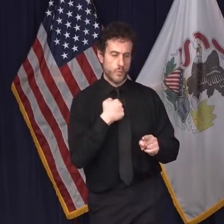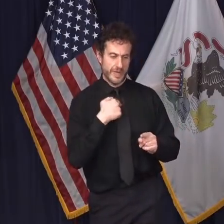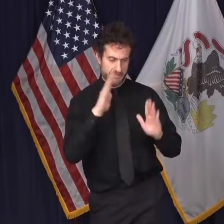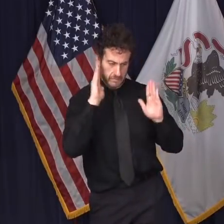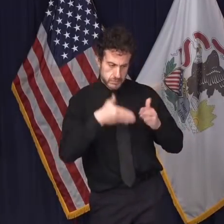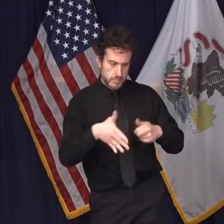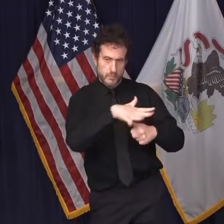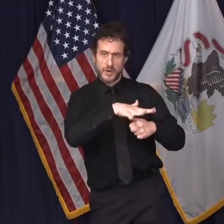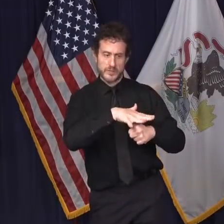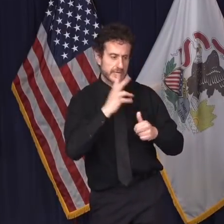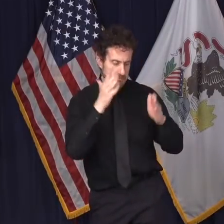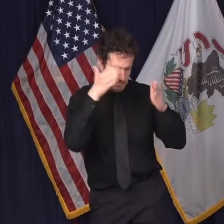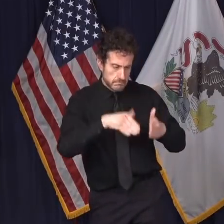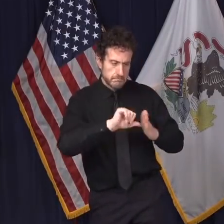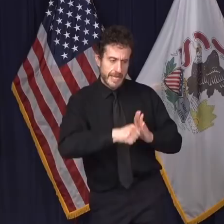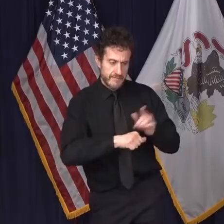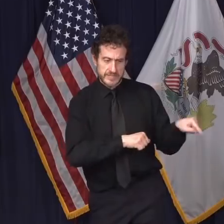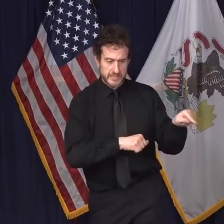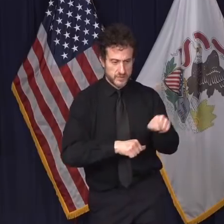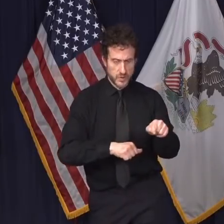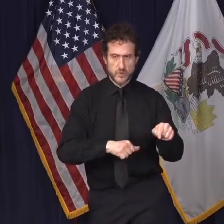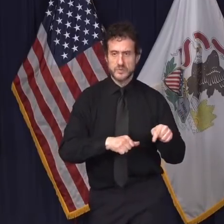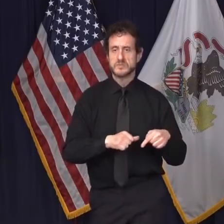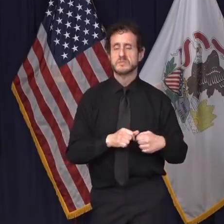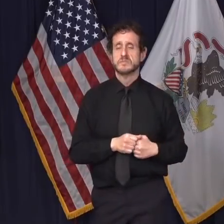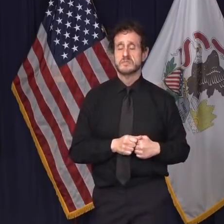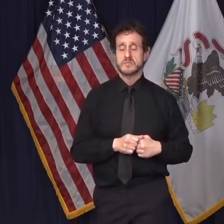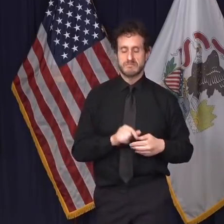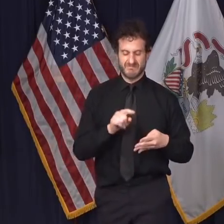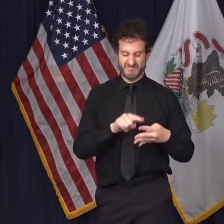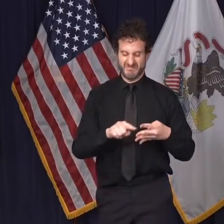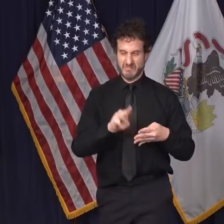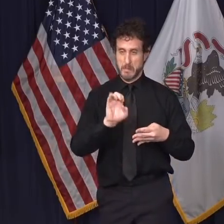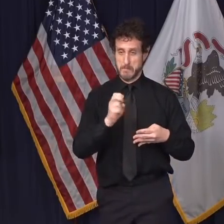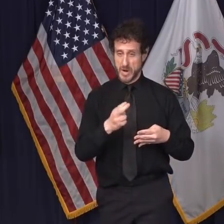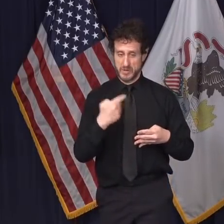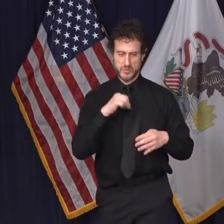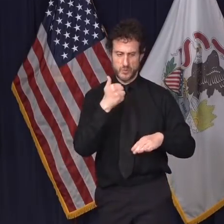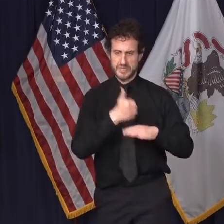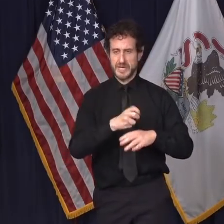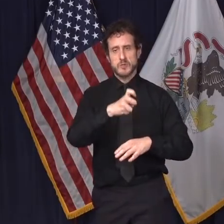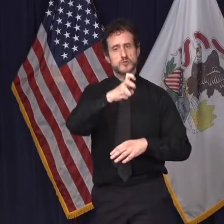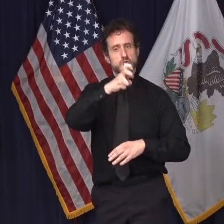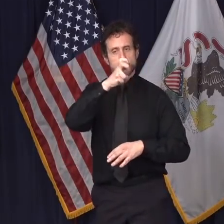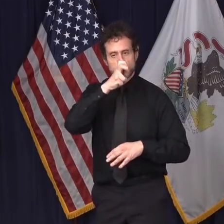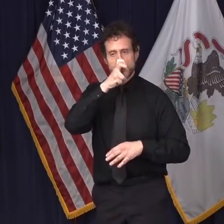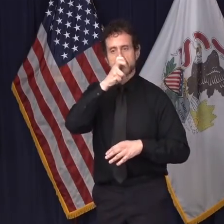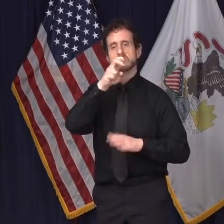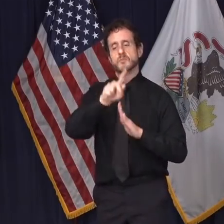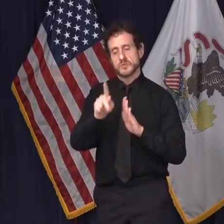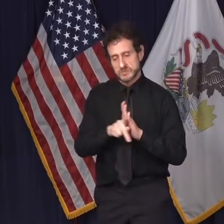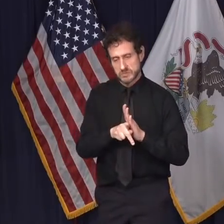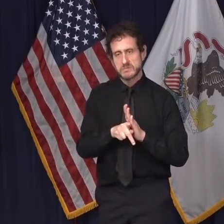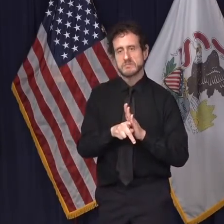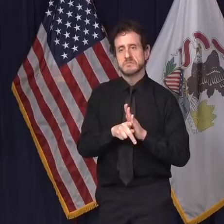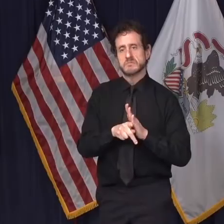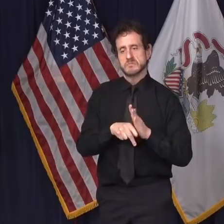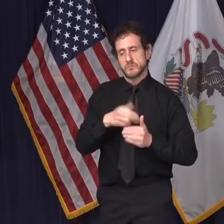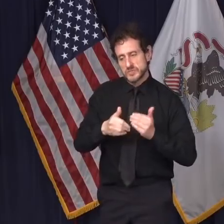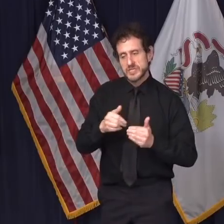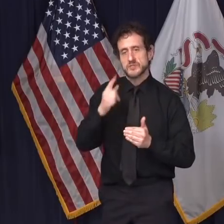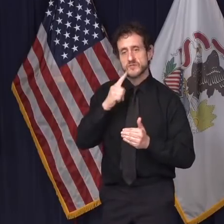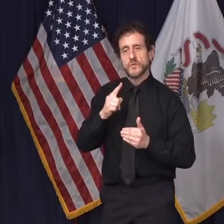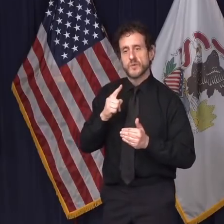response. In the earliest days of March, we implemented strict protocols at our state-run veterans' homes and congregate